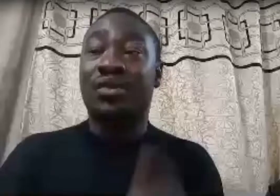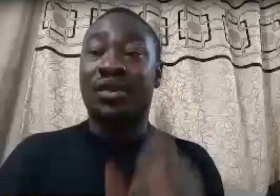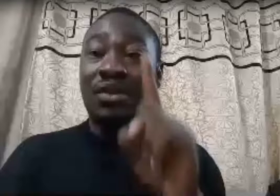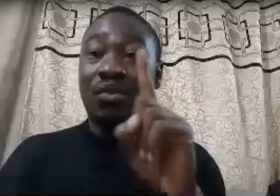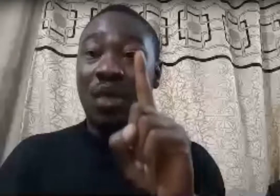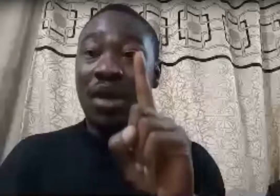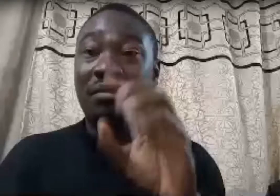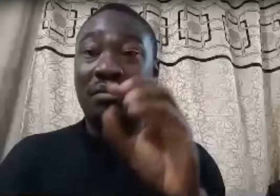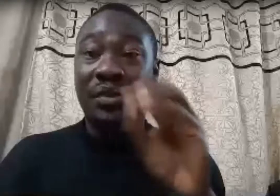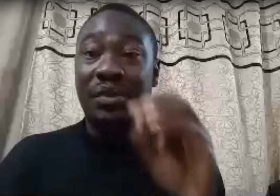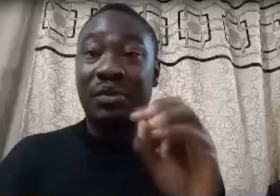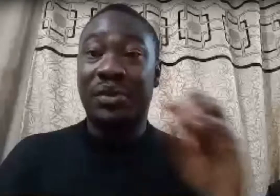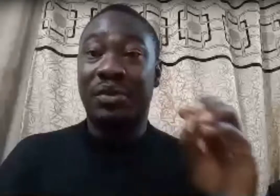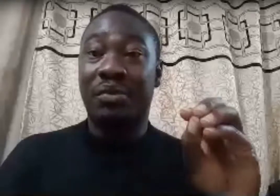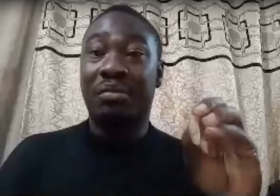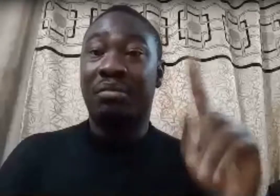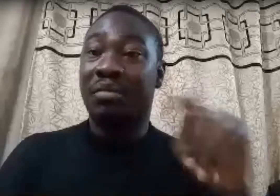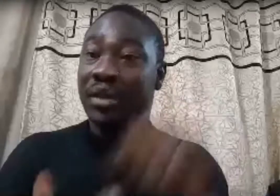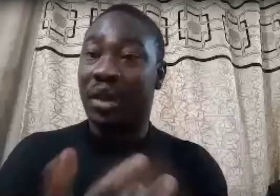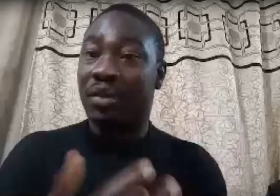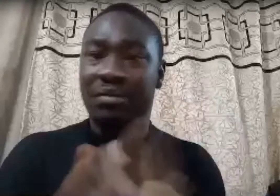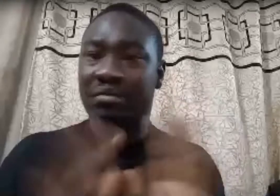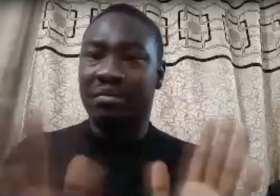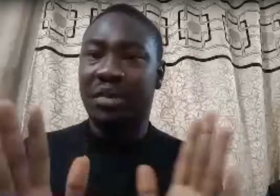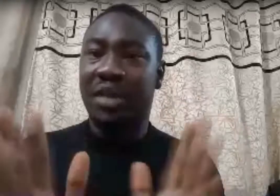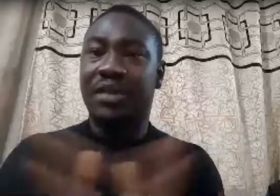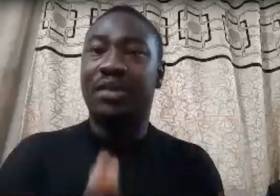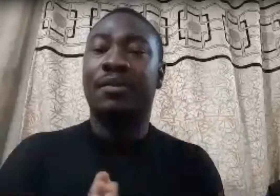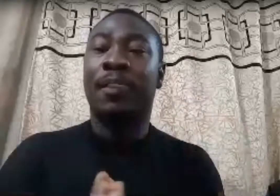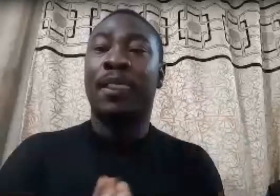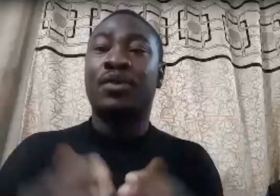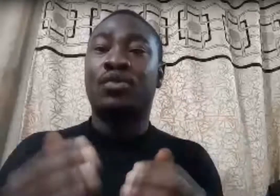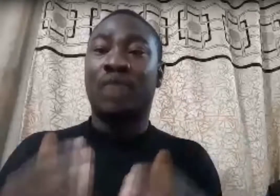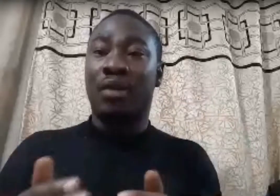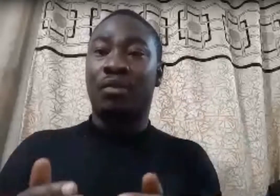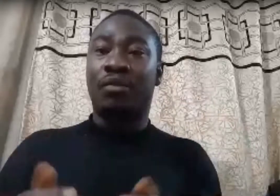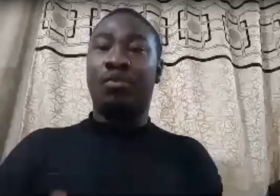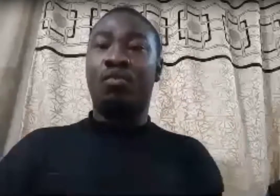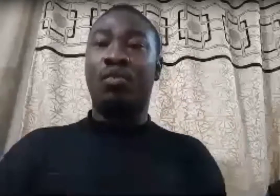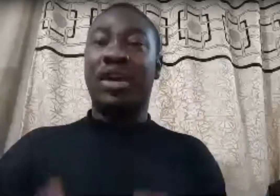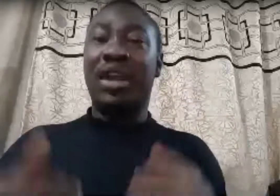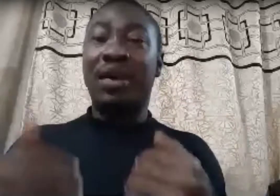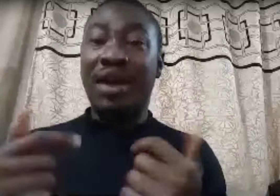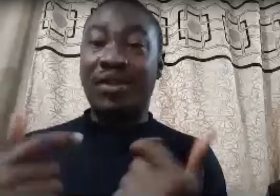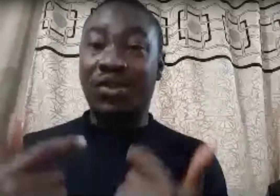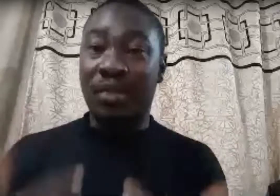100,000. That's it. So now, we are now assuming that we have completed 1,000 to